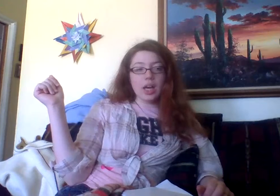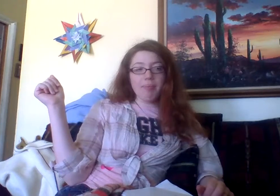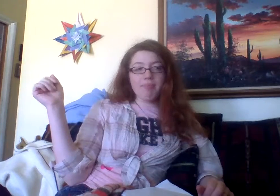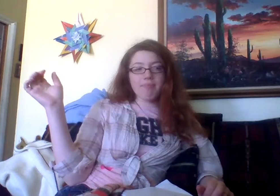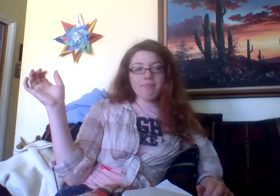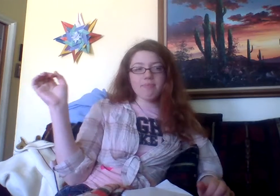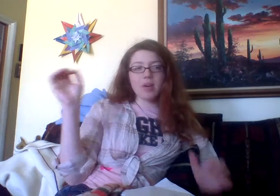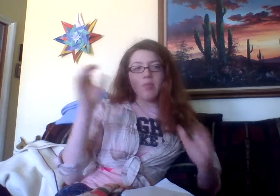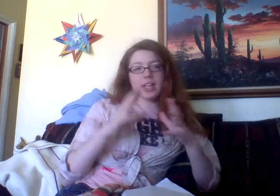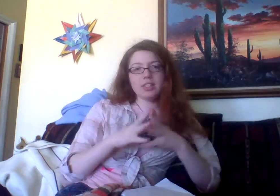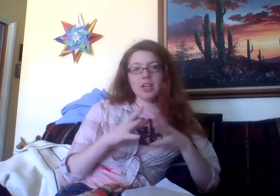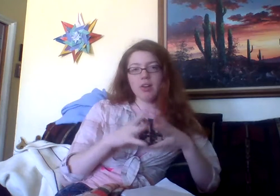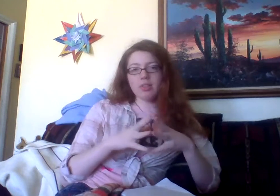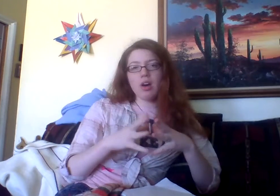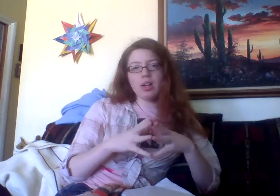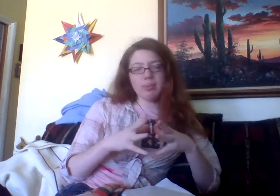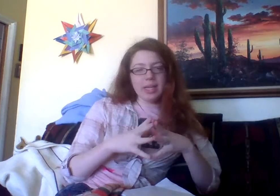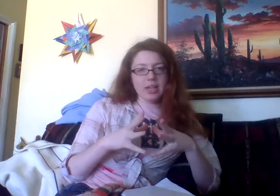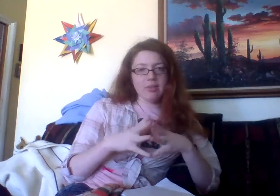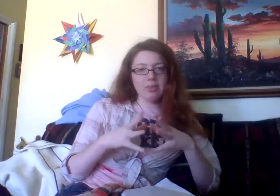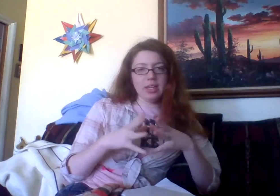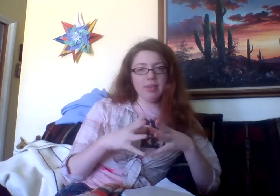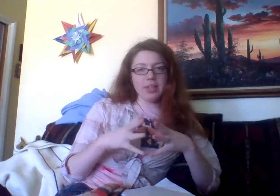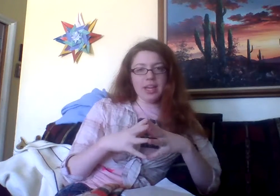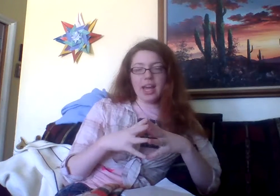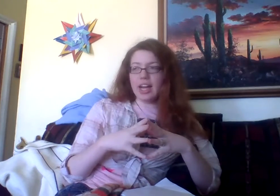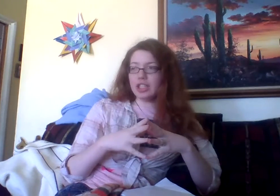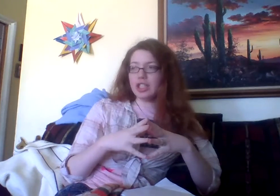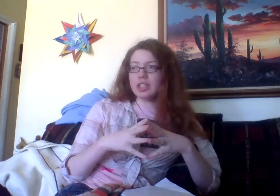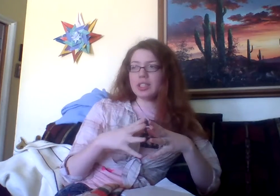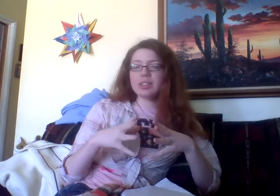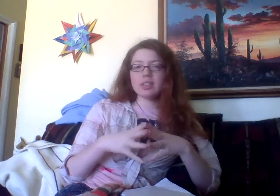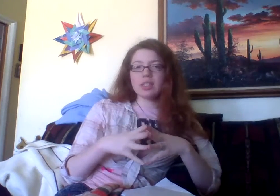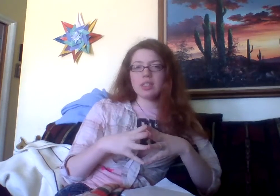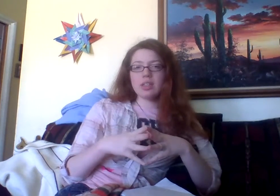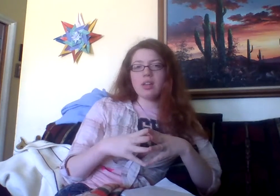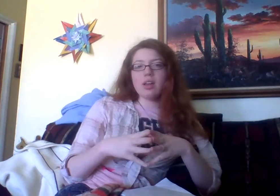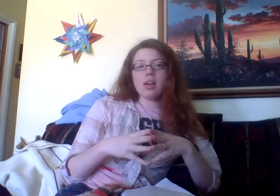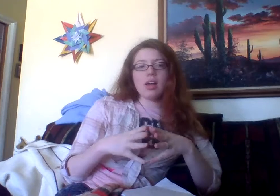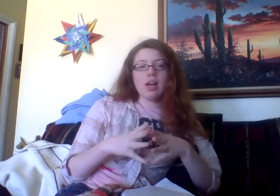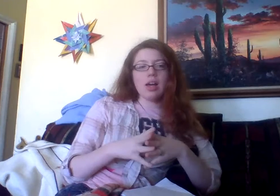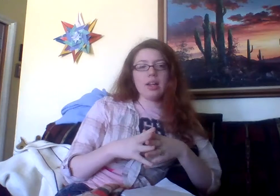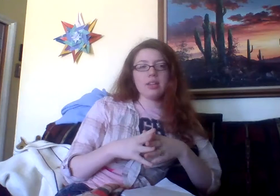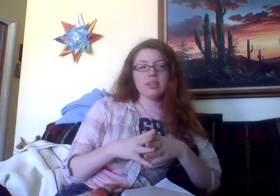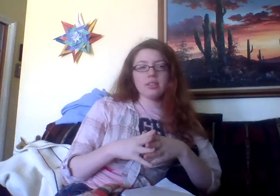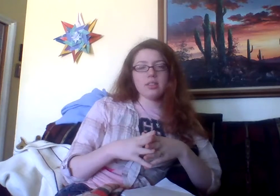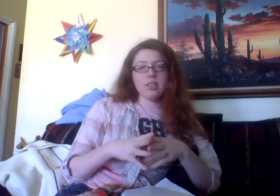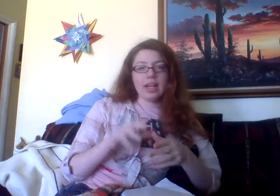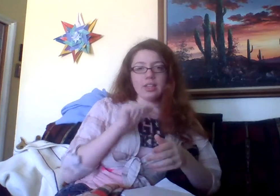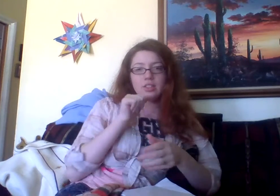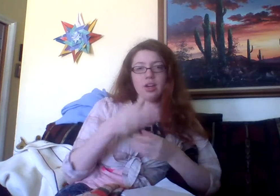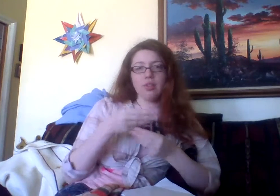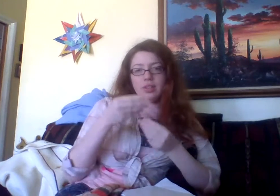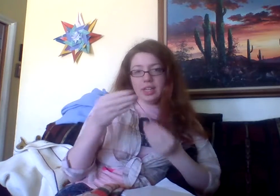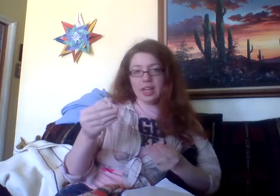Uh, when it's don't, though, it'll be accompanied with an action, uh, like don't